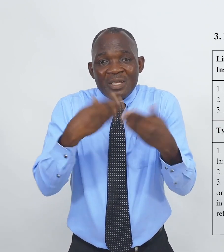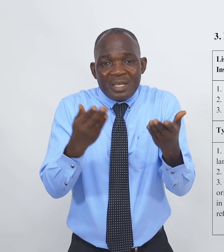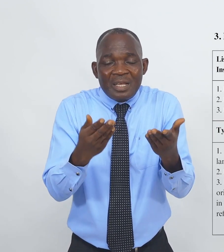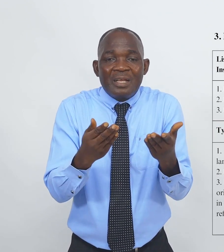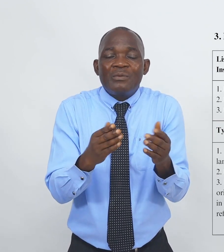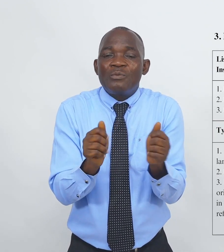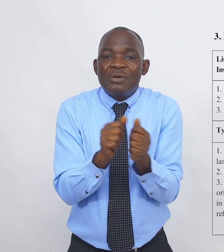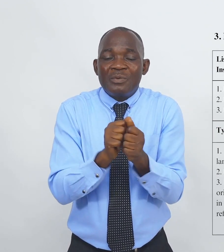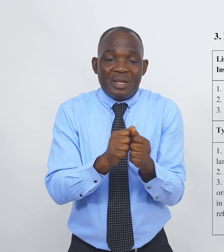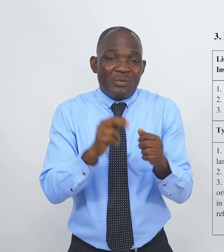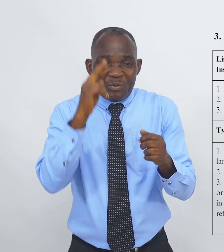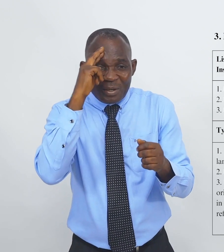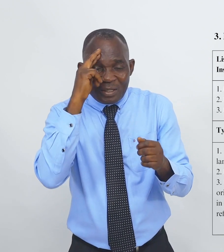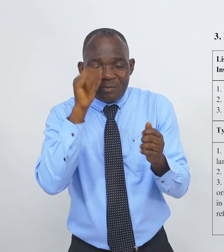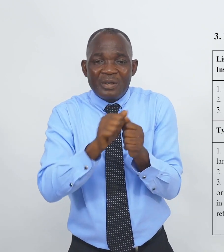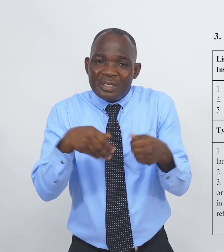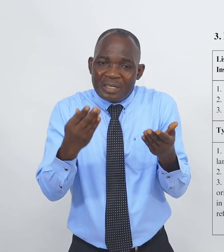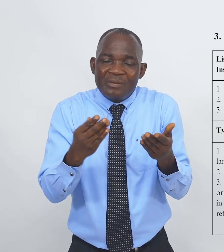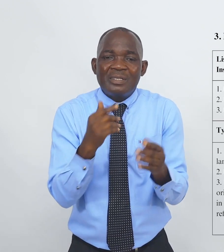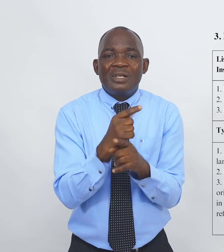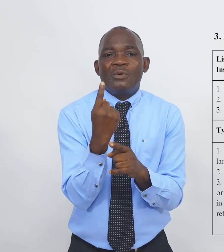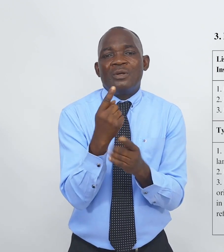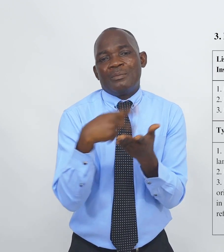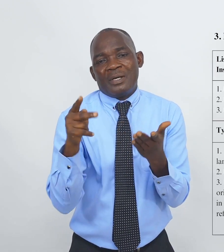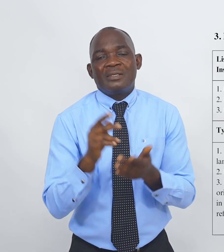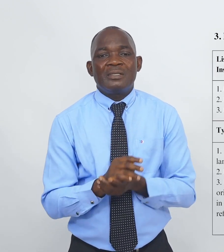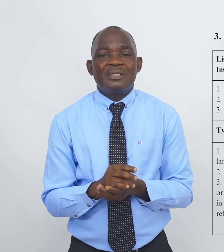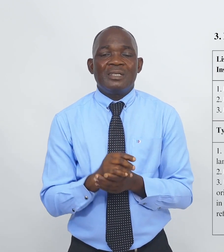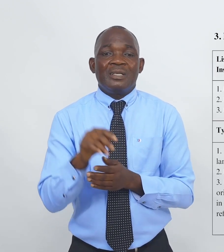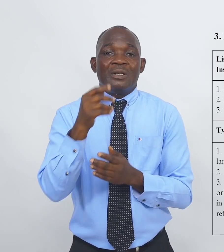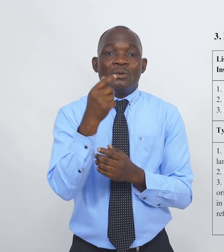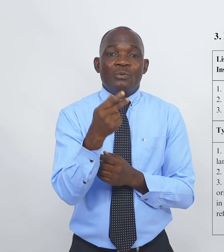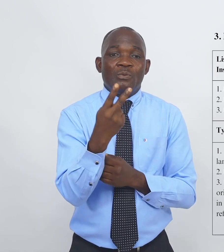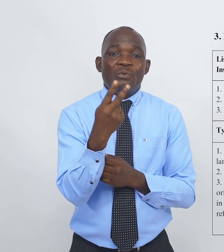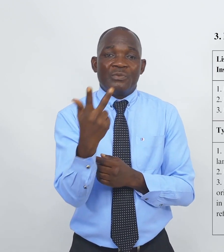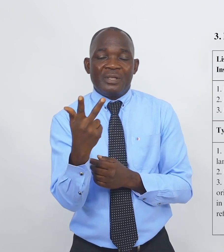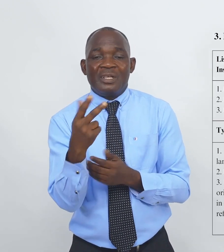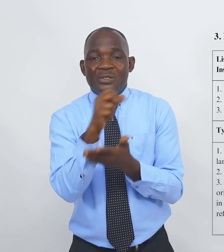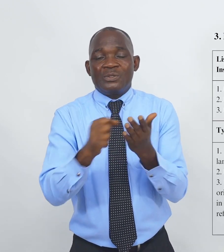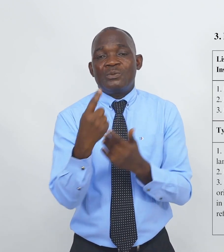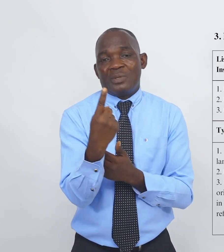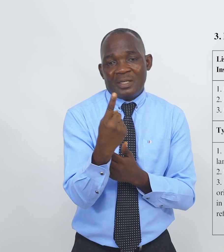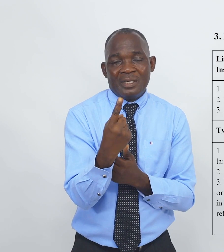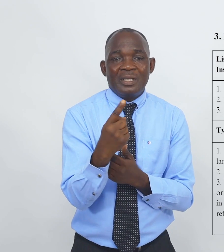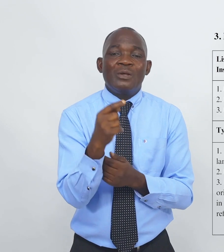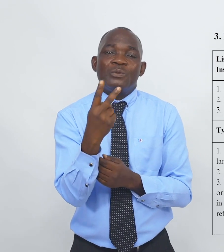in part and the reasons for giving only part. Section 23, subsection 1,